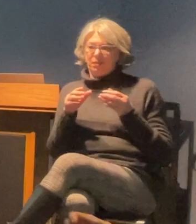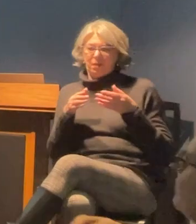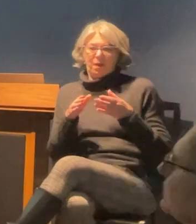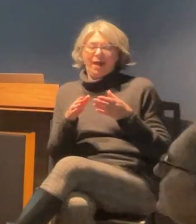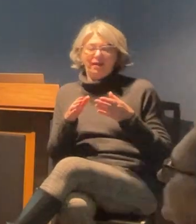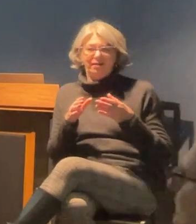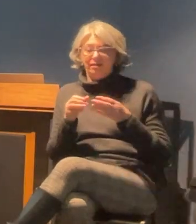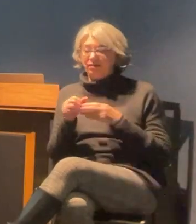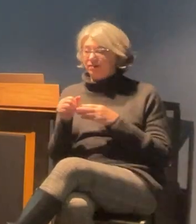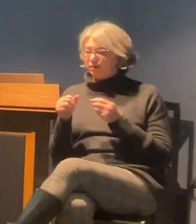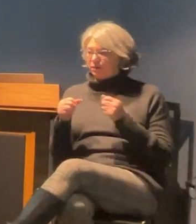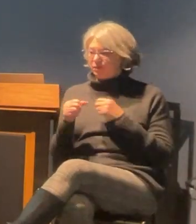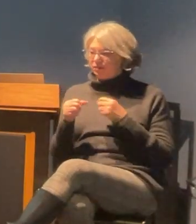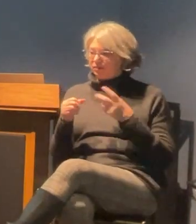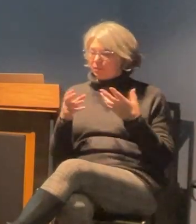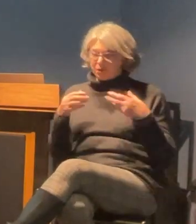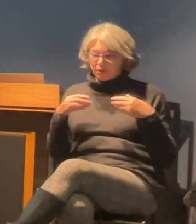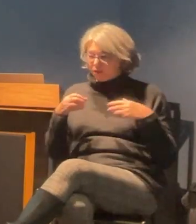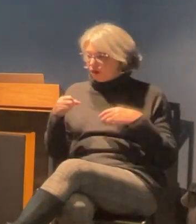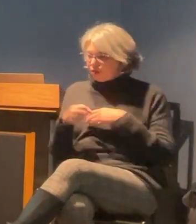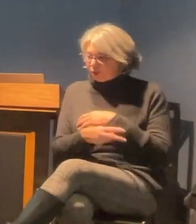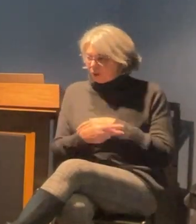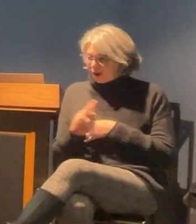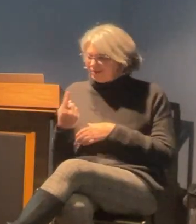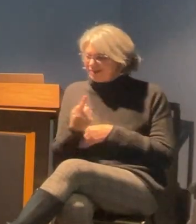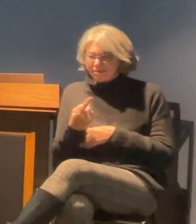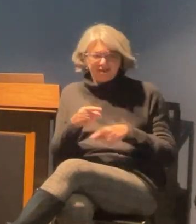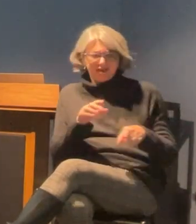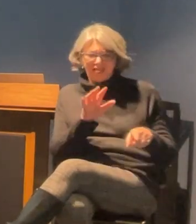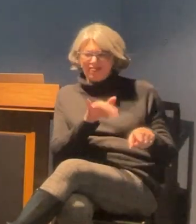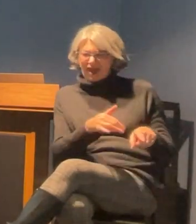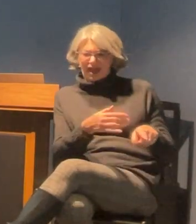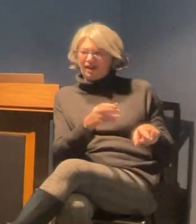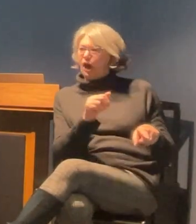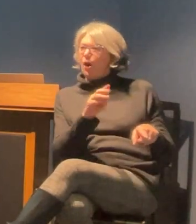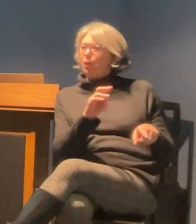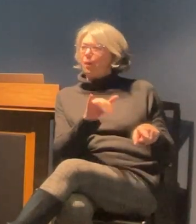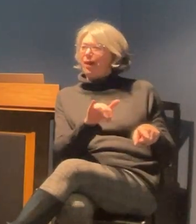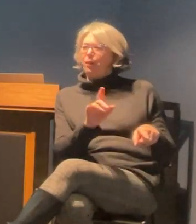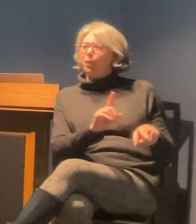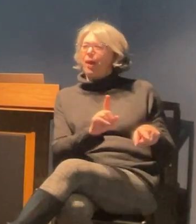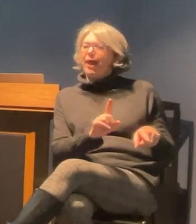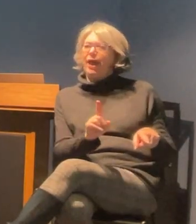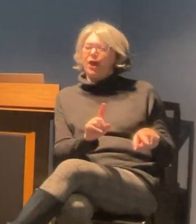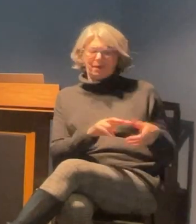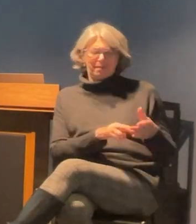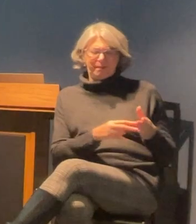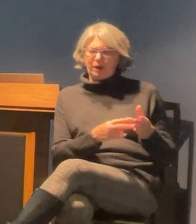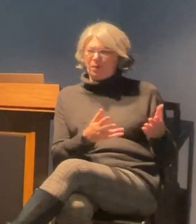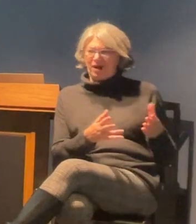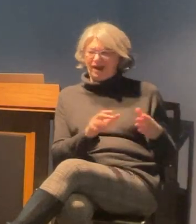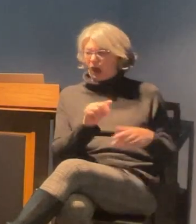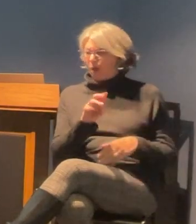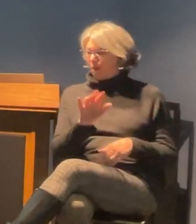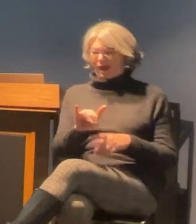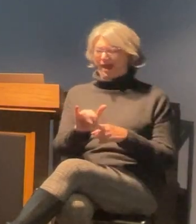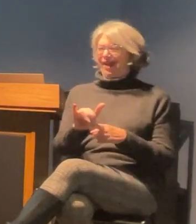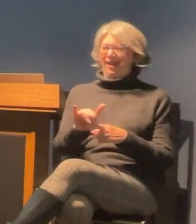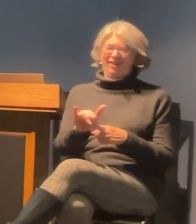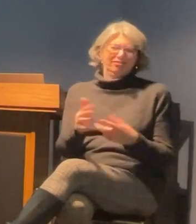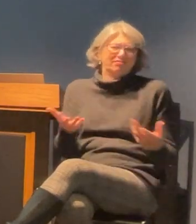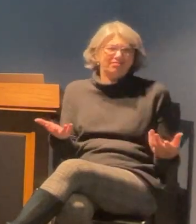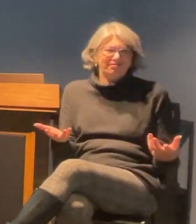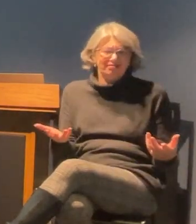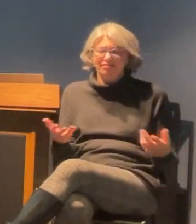when you throw something away, where is that away? Like what does it mean? There is no away.